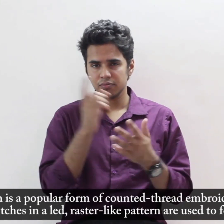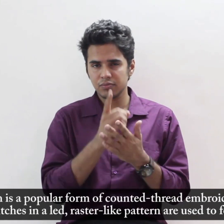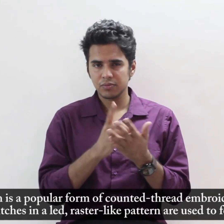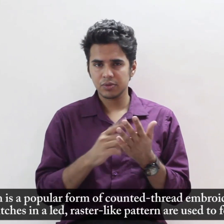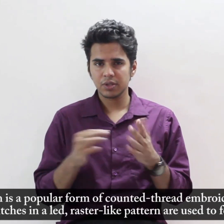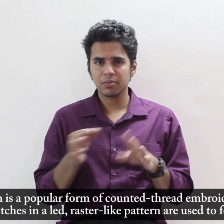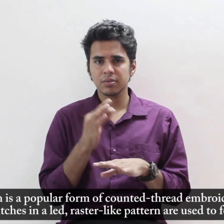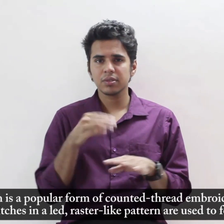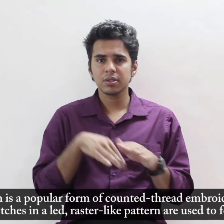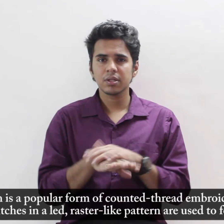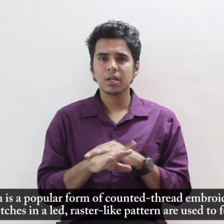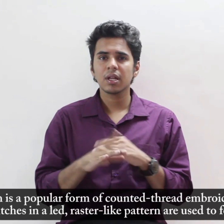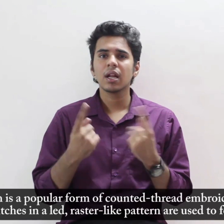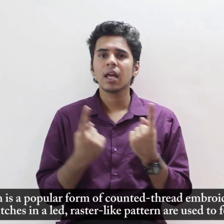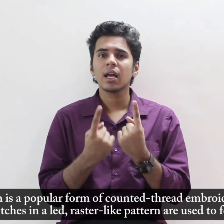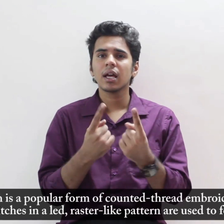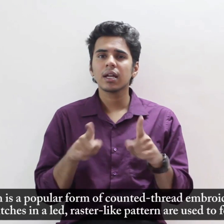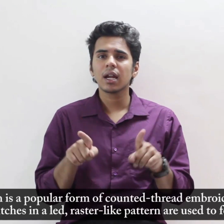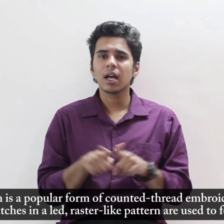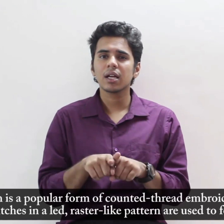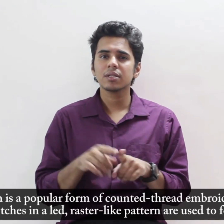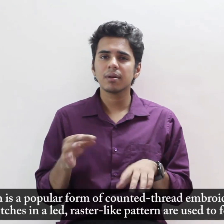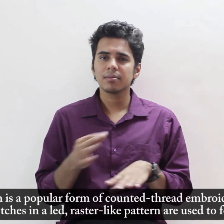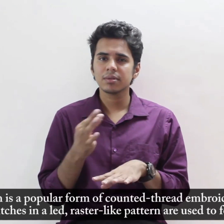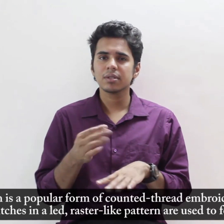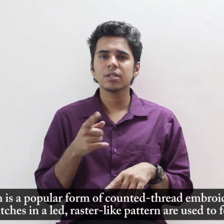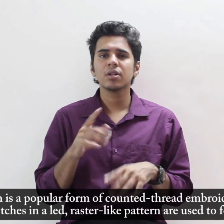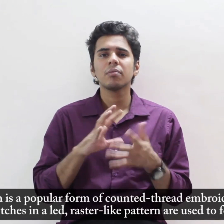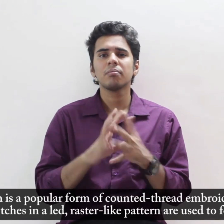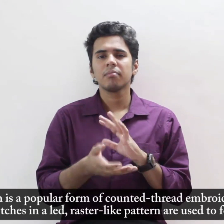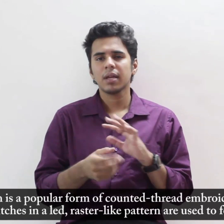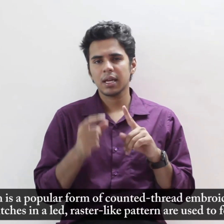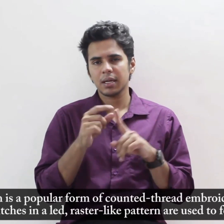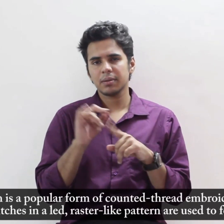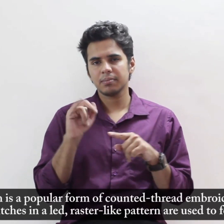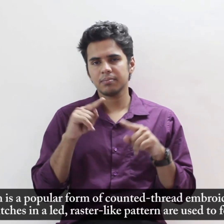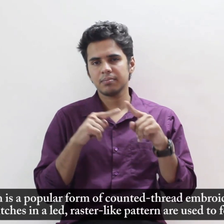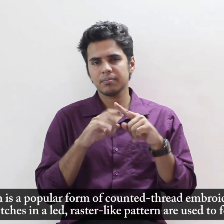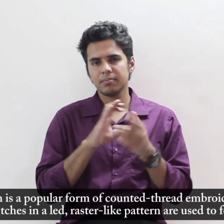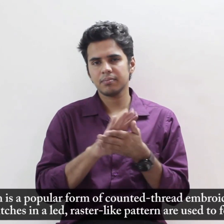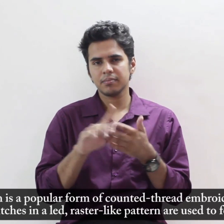lead, raster-like pattern are used to form a picture.